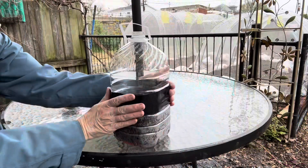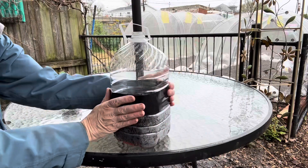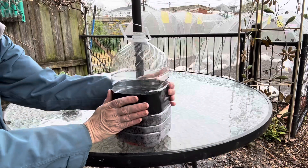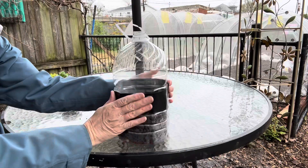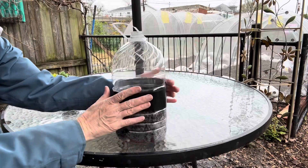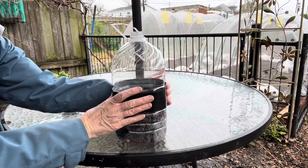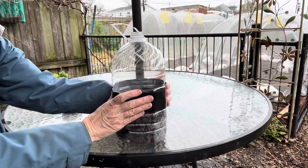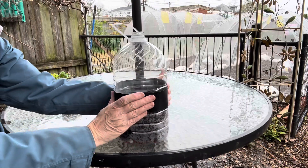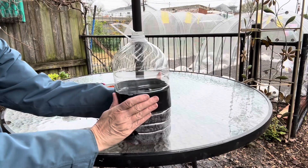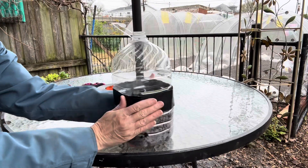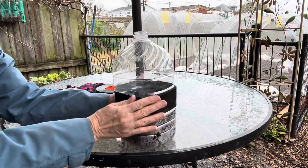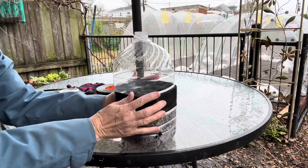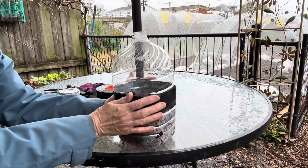will dry out.